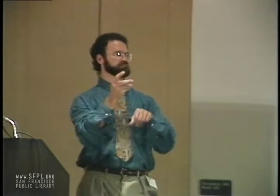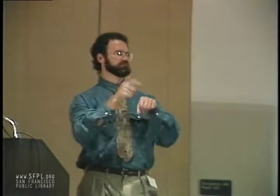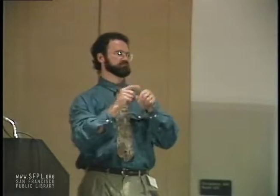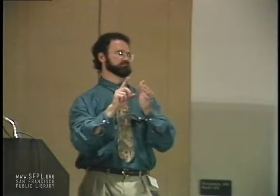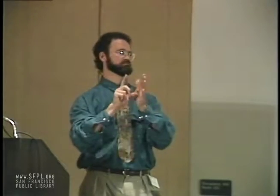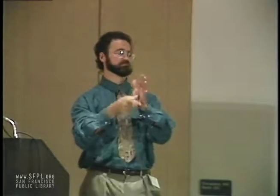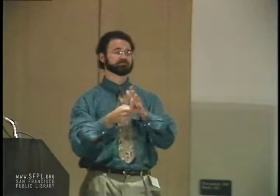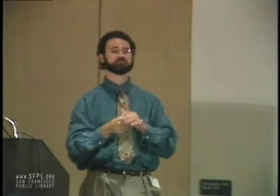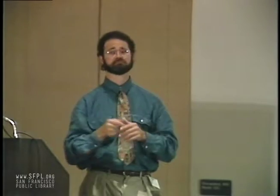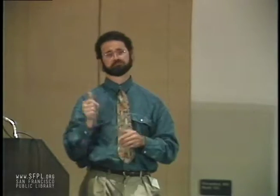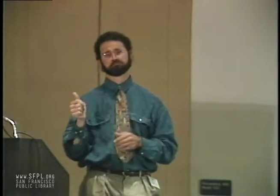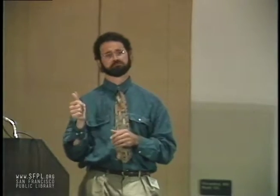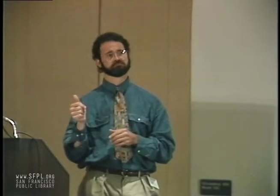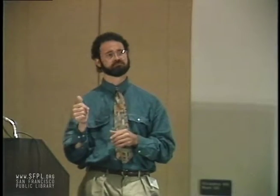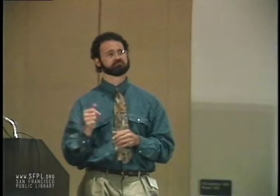In 1858, Flournoy was born.